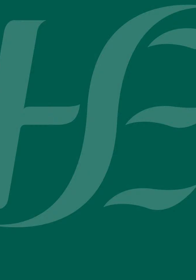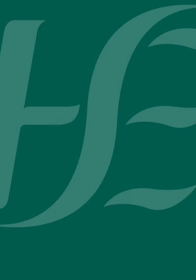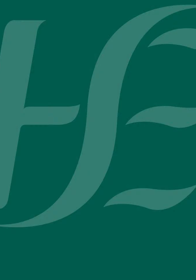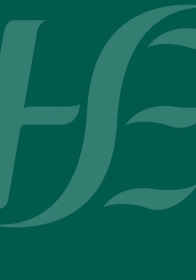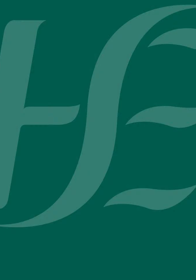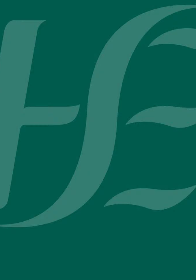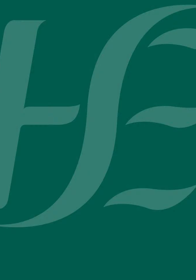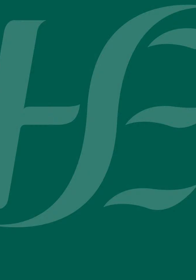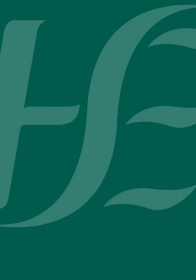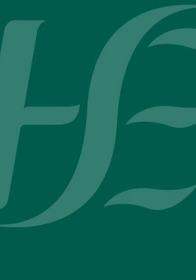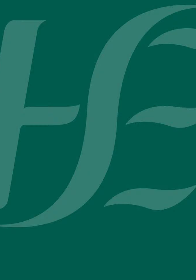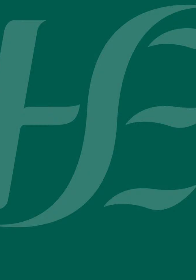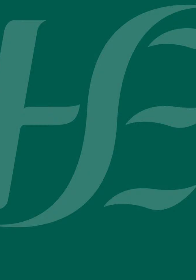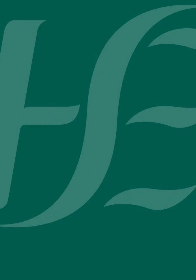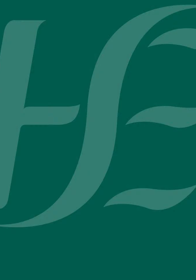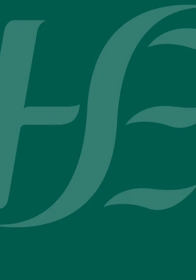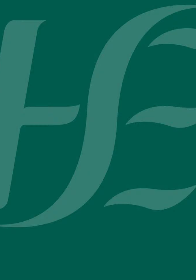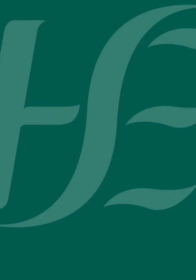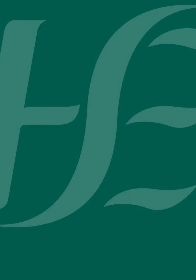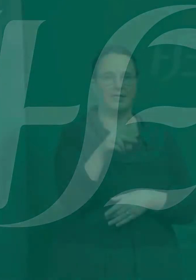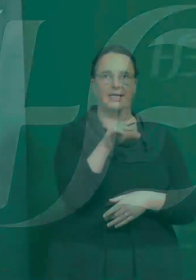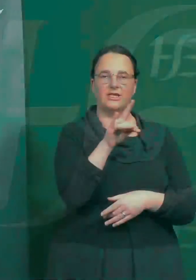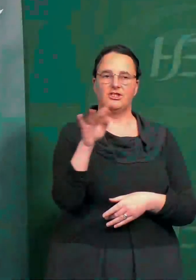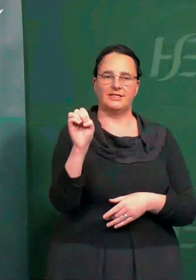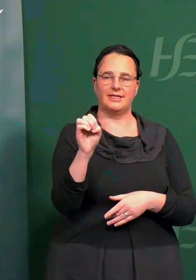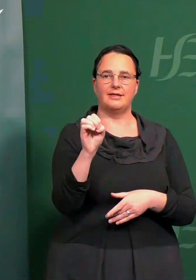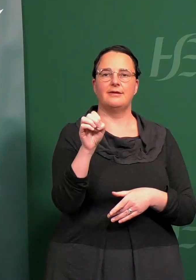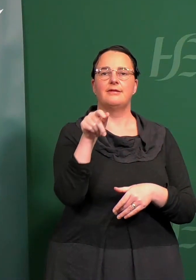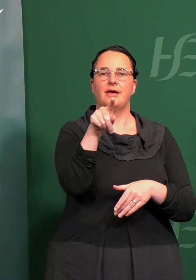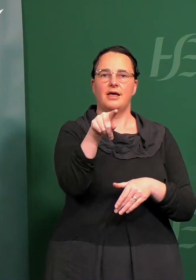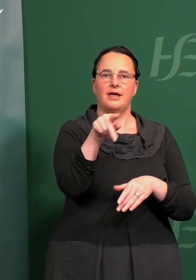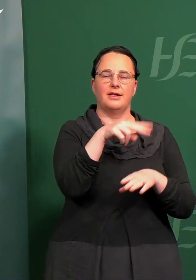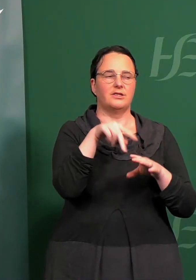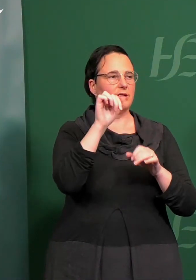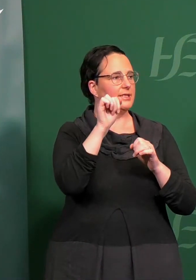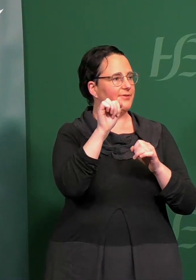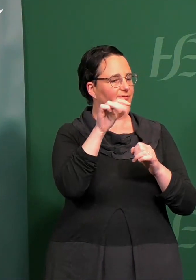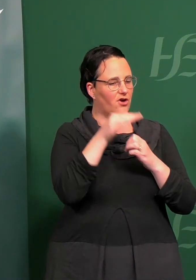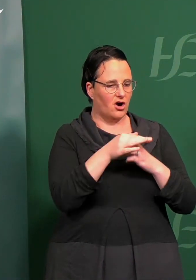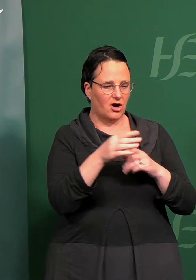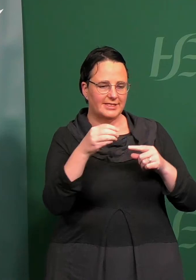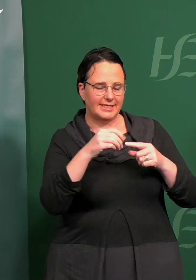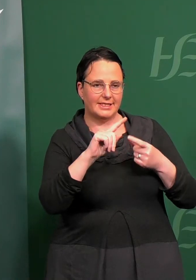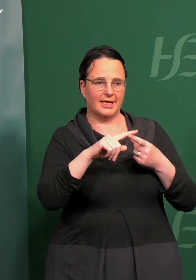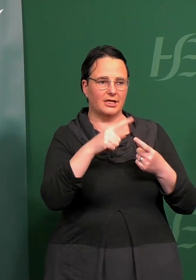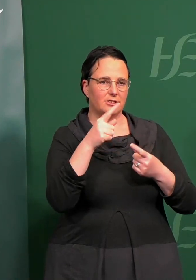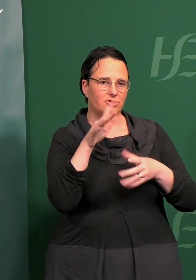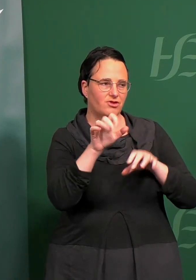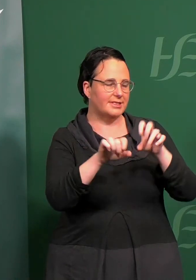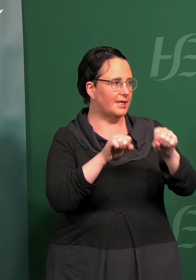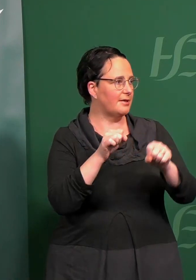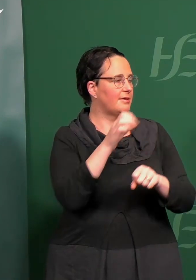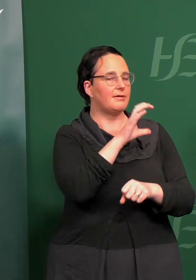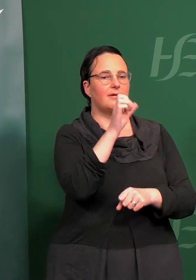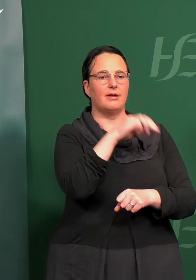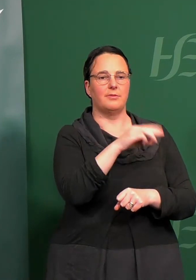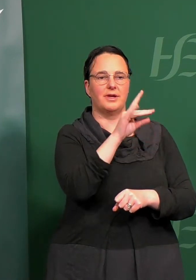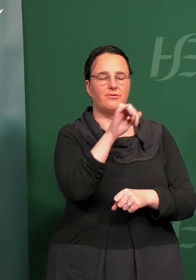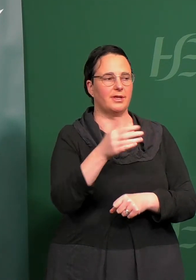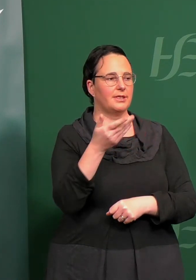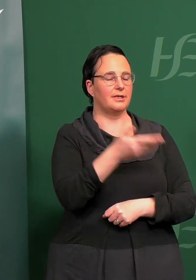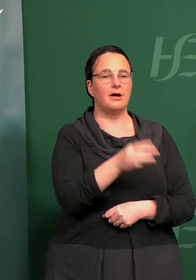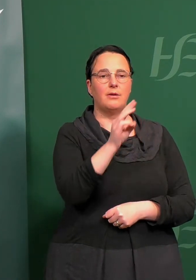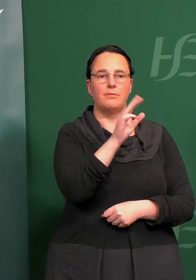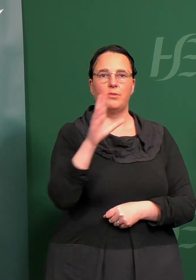Immunisation Office. Damien McCallion, HSE National Lead for Testing, Tracing and Vaccinations. Colin Henry, Chief Clinical Officer, HSE. Paul